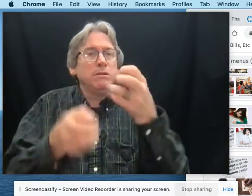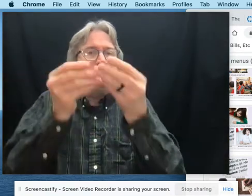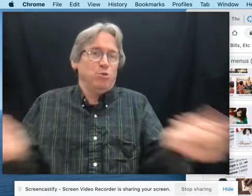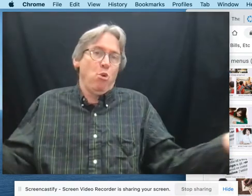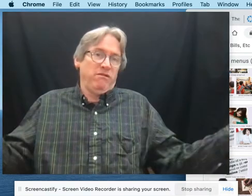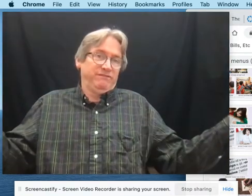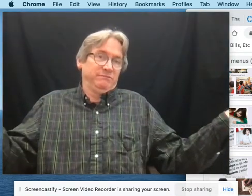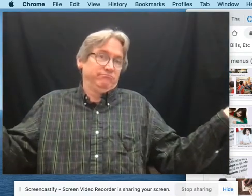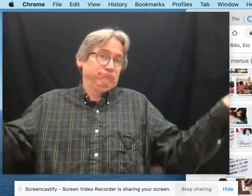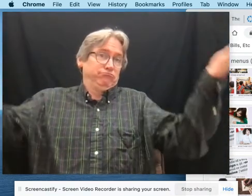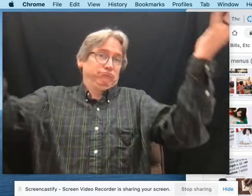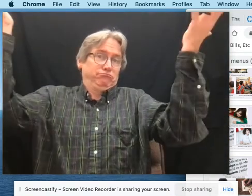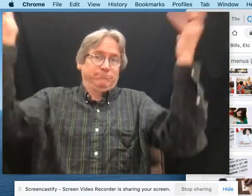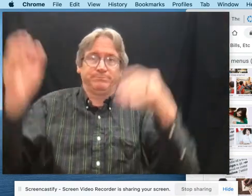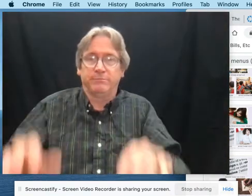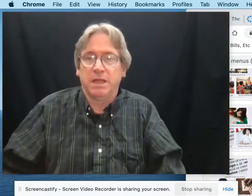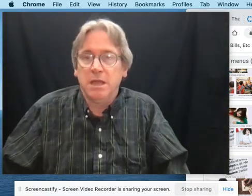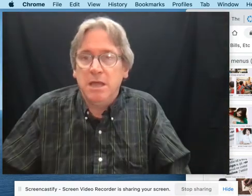problem solved.